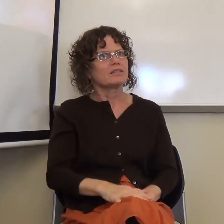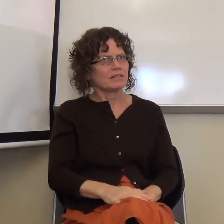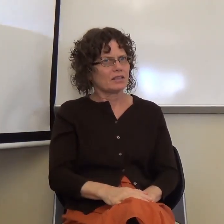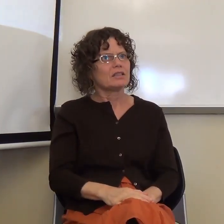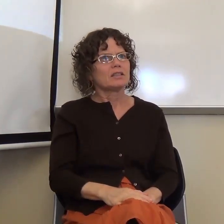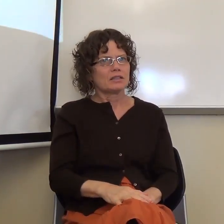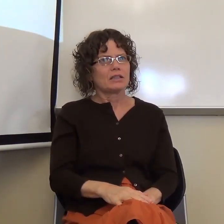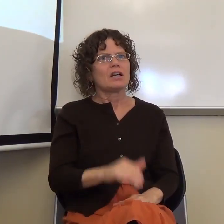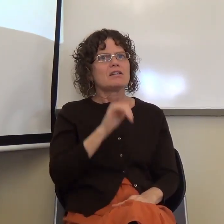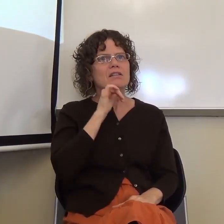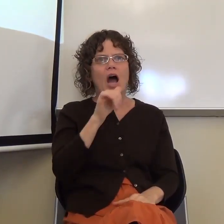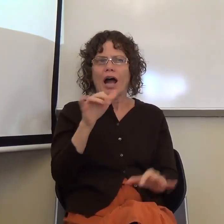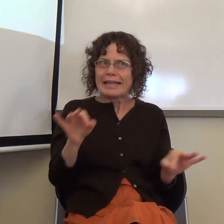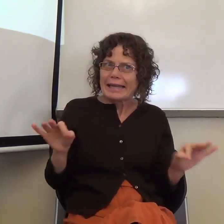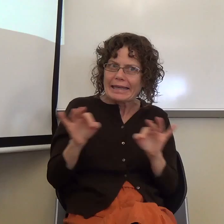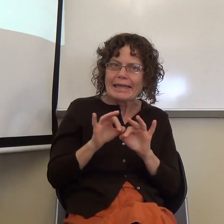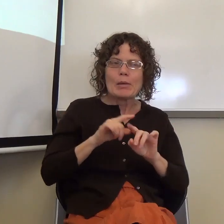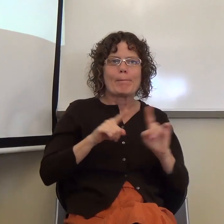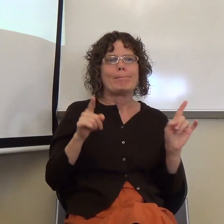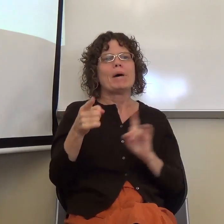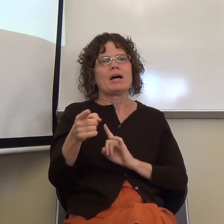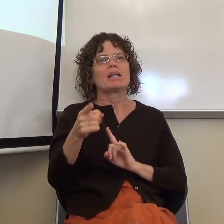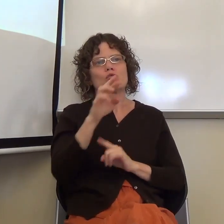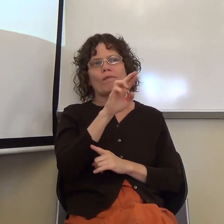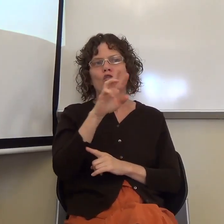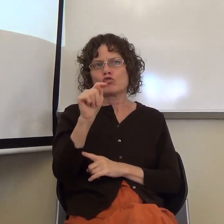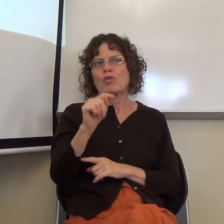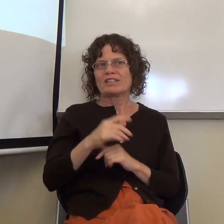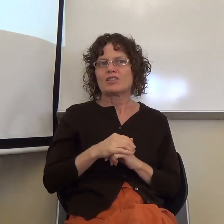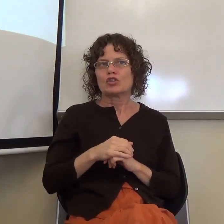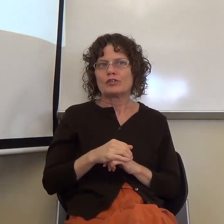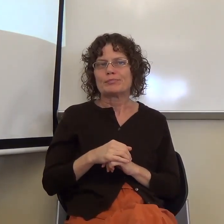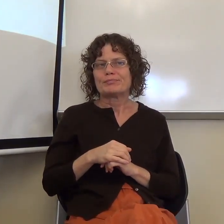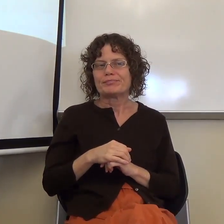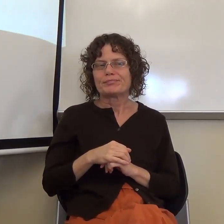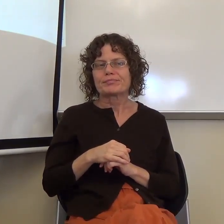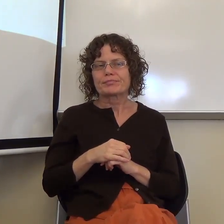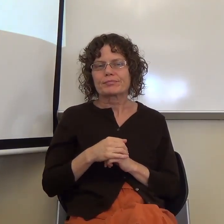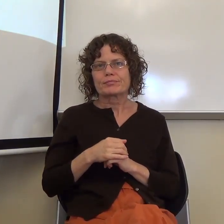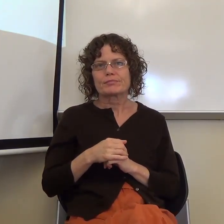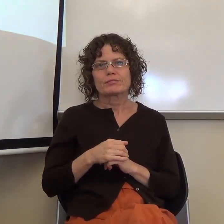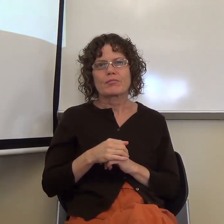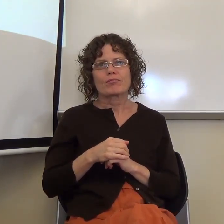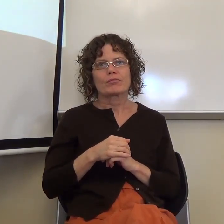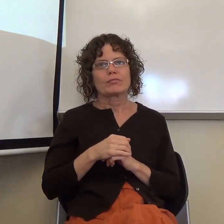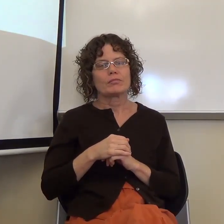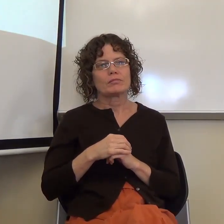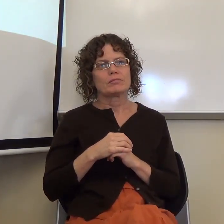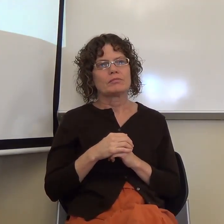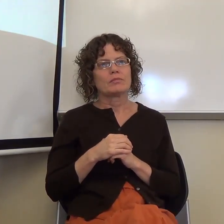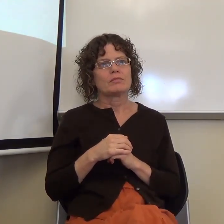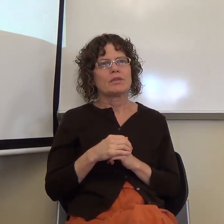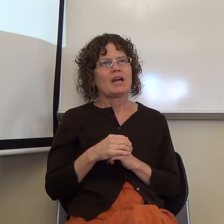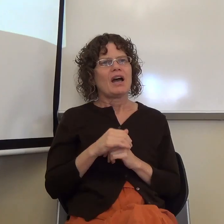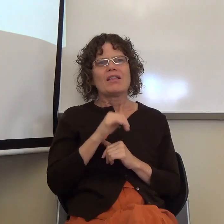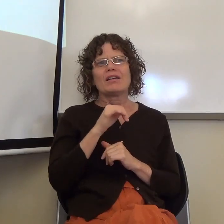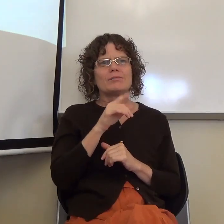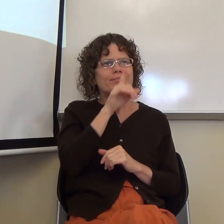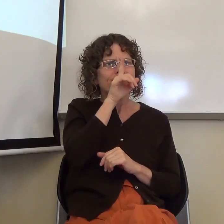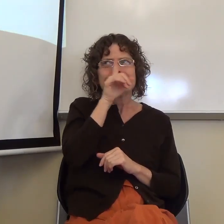It's not key, but it is a reversal transition. Okay. So what doesn't say there's going to be a